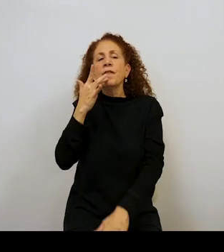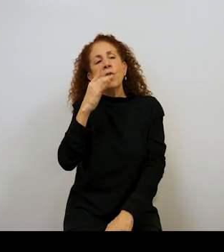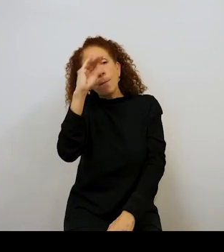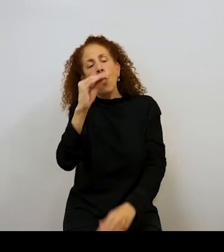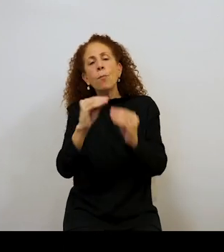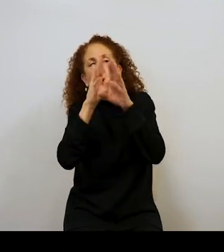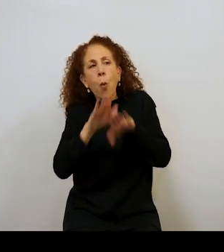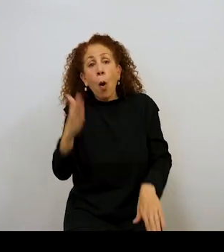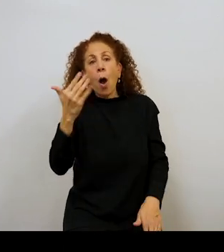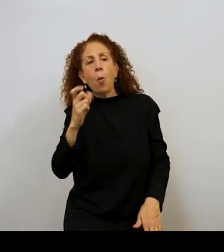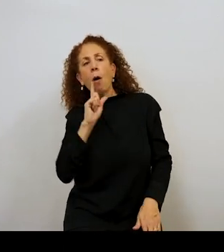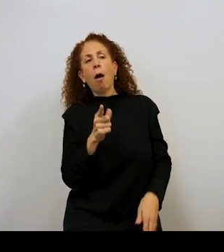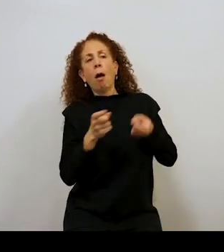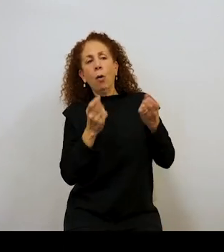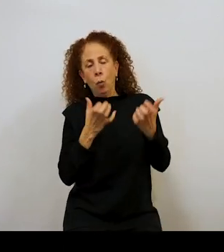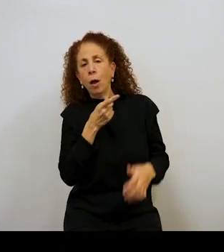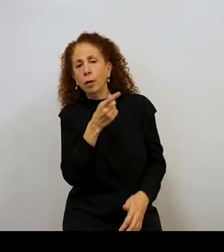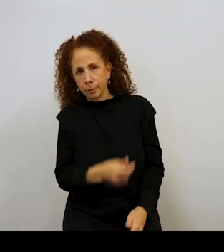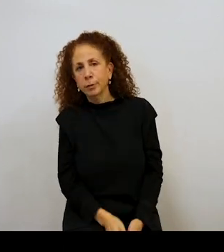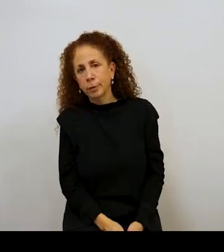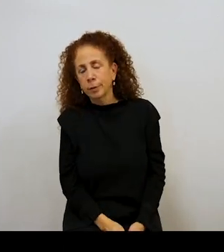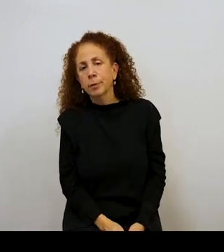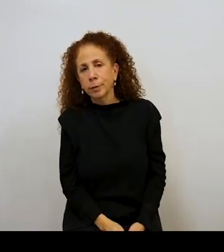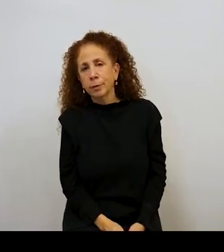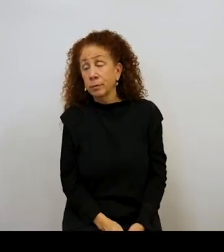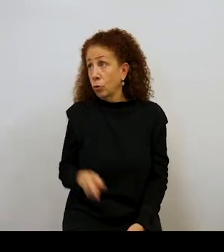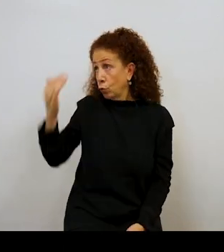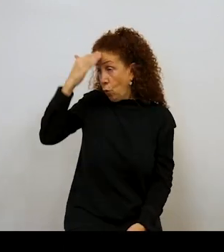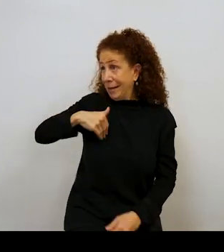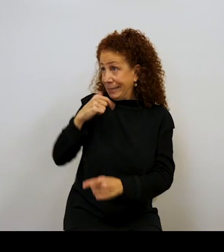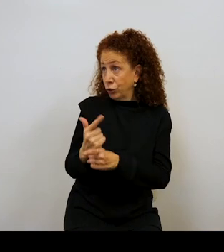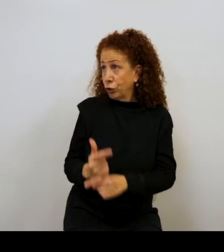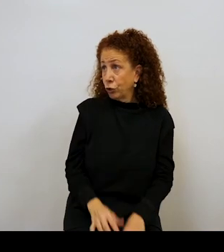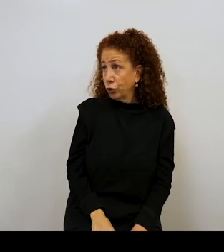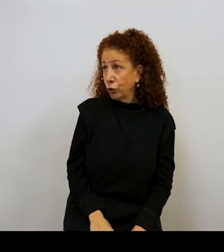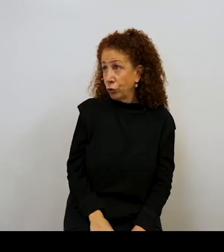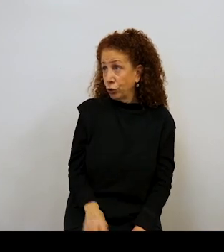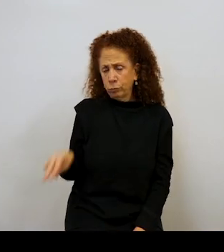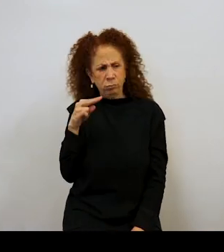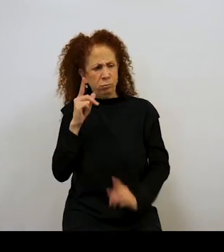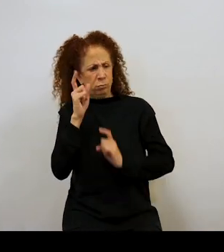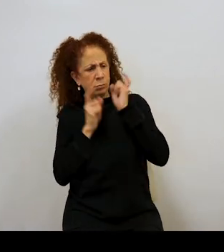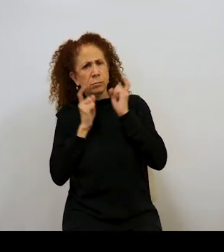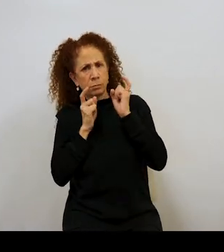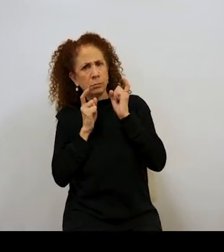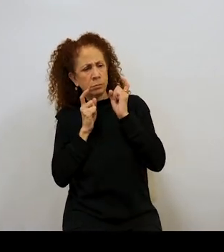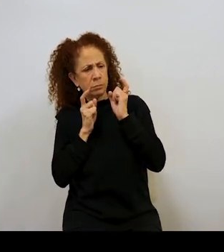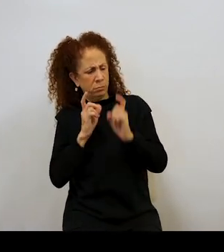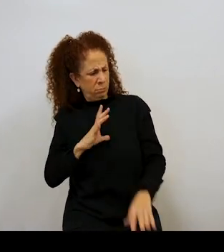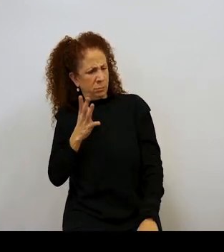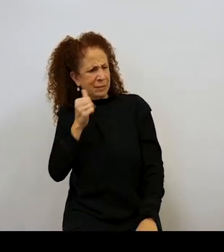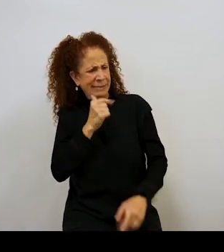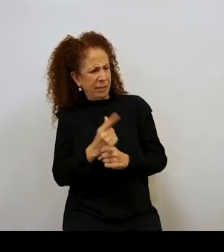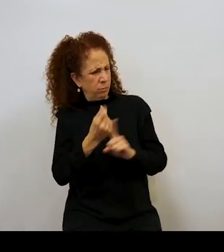quieter boys she could boss around. "You know my sister?" The man looked displeased. "What are